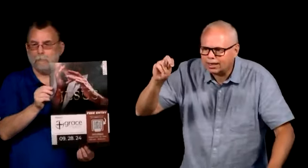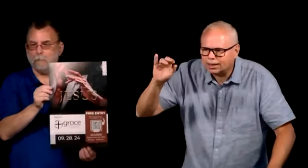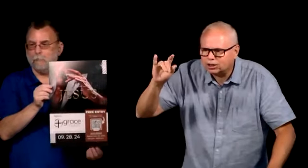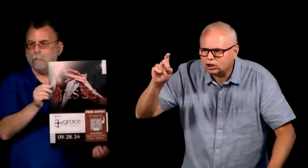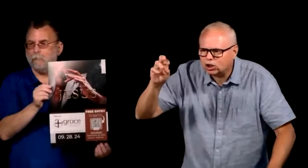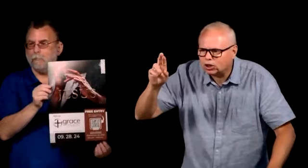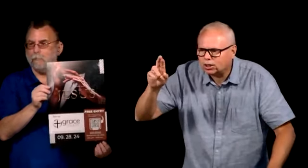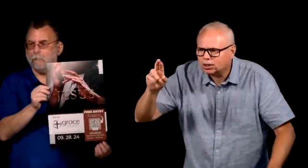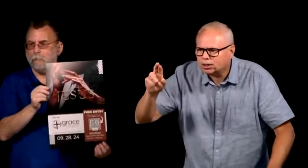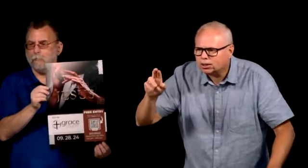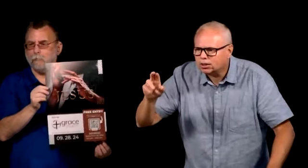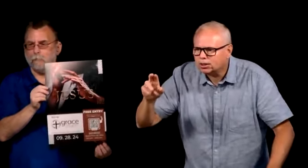Okay?